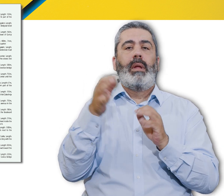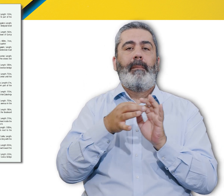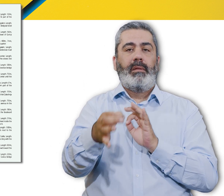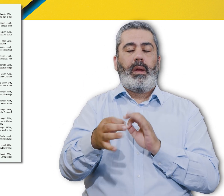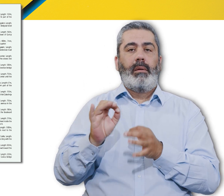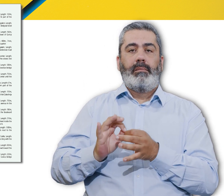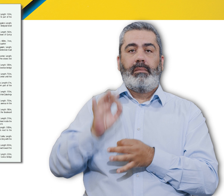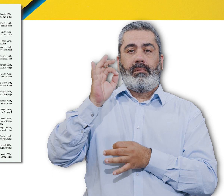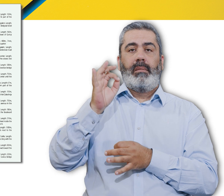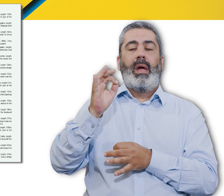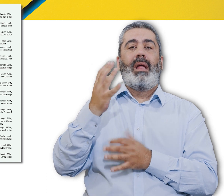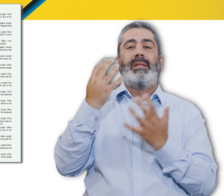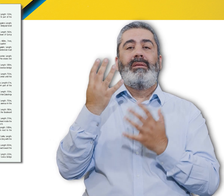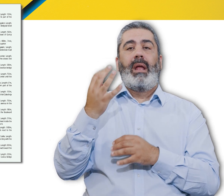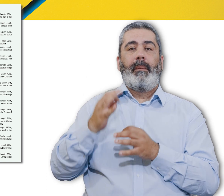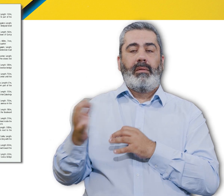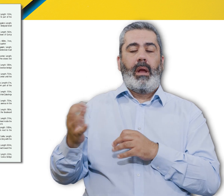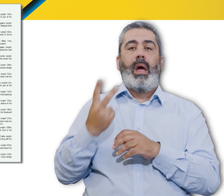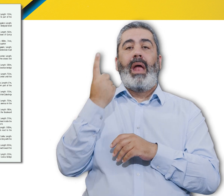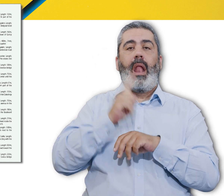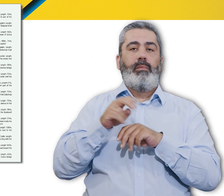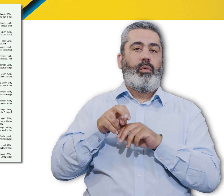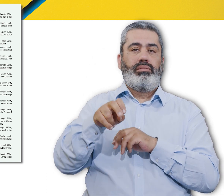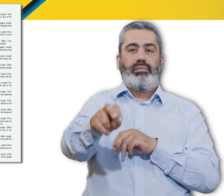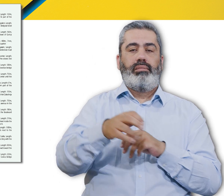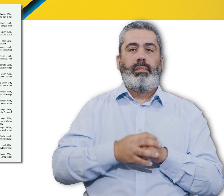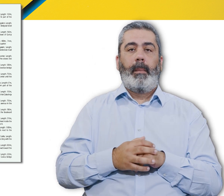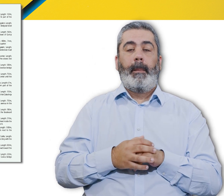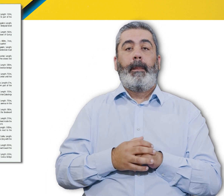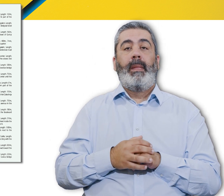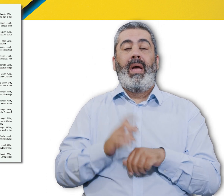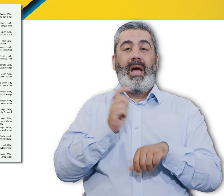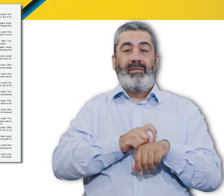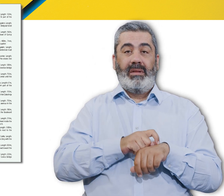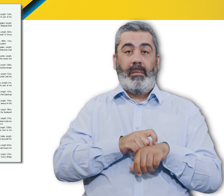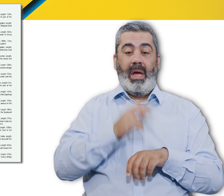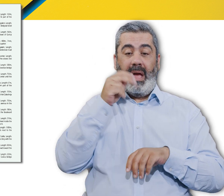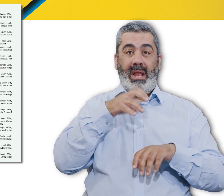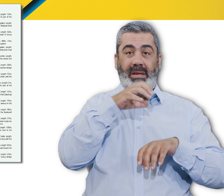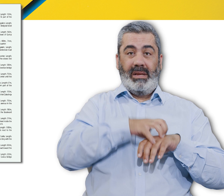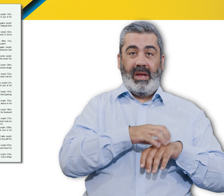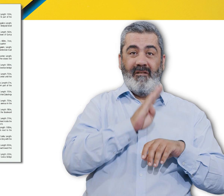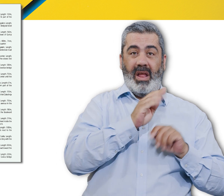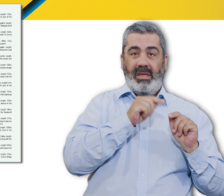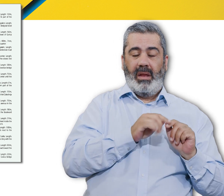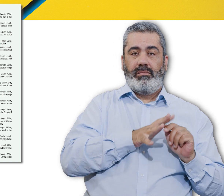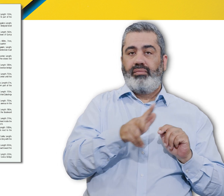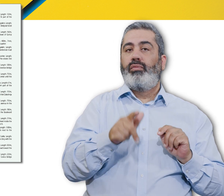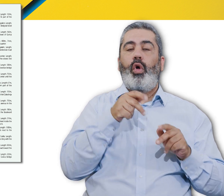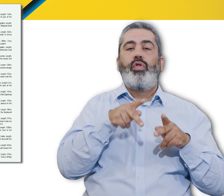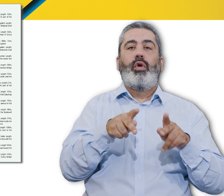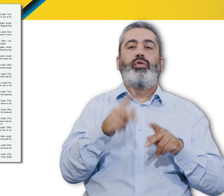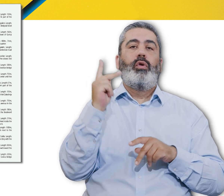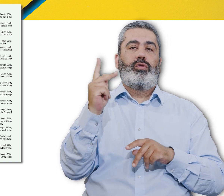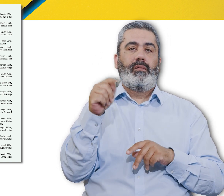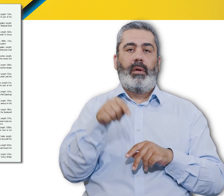number 261, area, Mangalam, length, 160 m, 3 min, elevation,